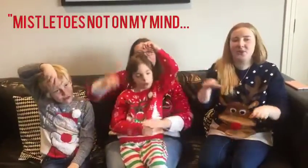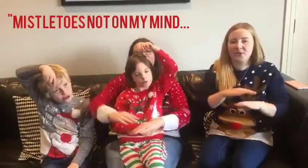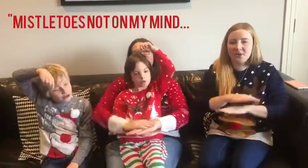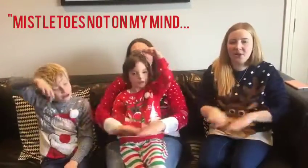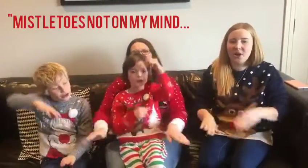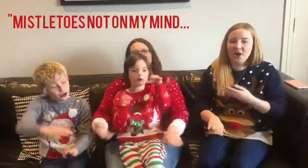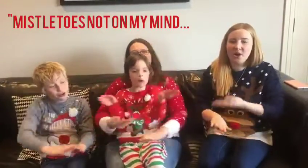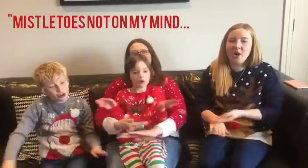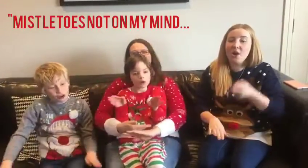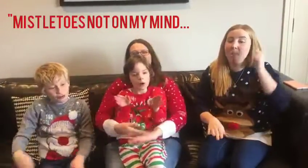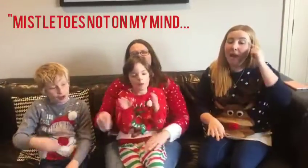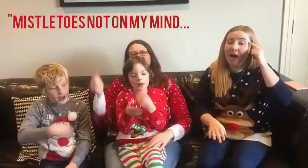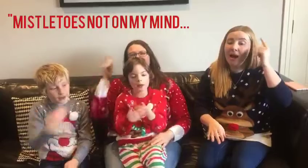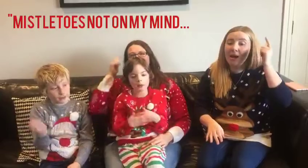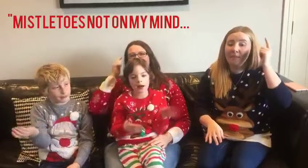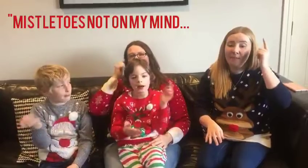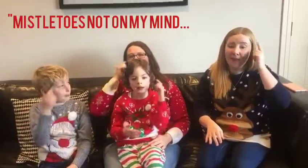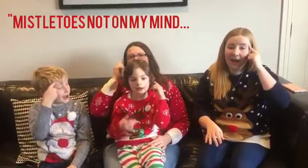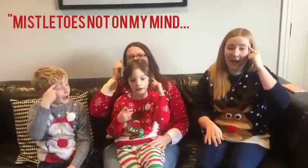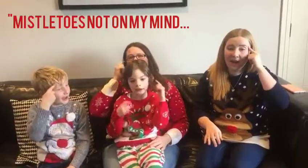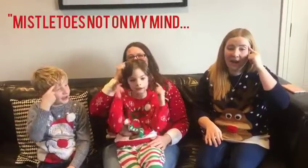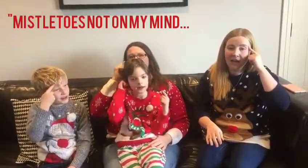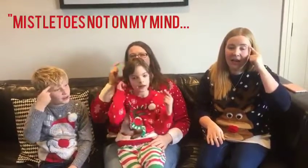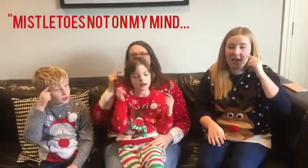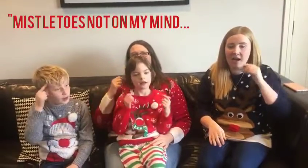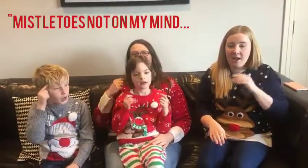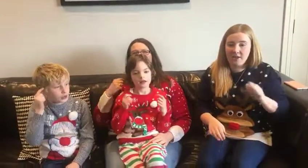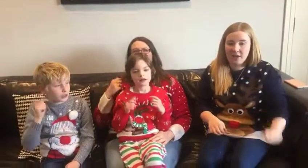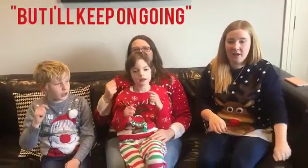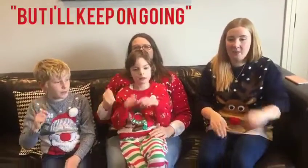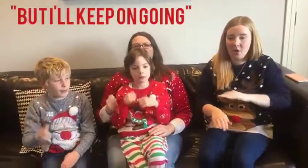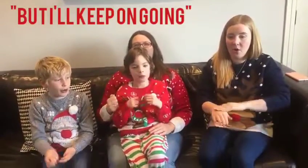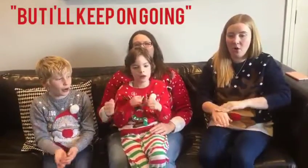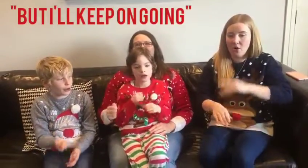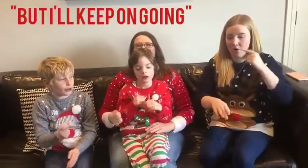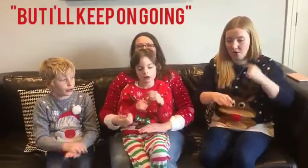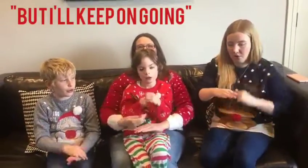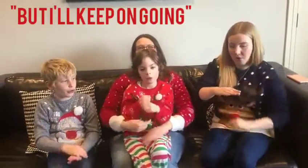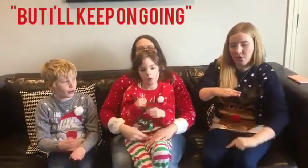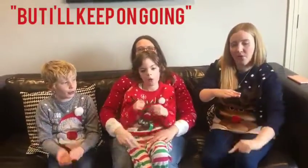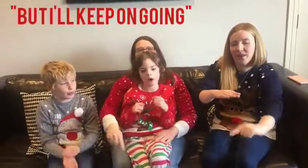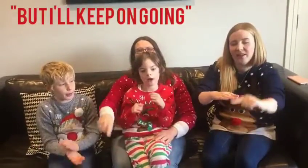Mistletoe's not on my mind, and I'll keep on going.